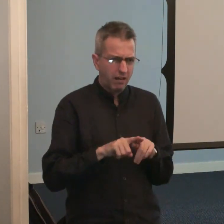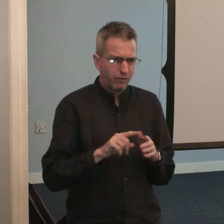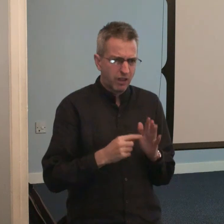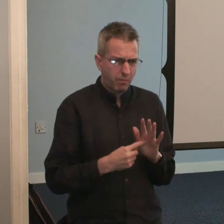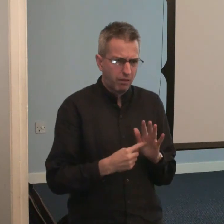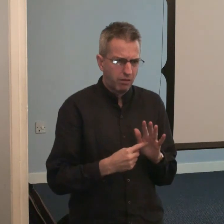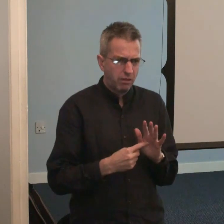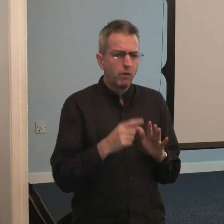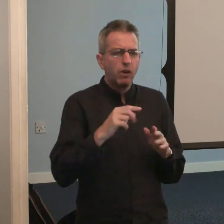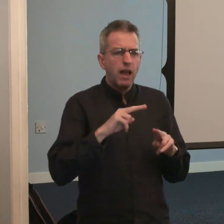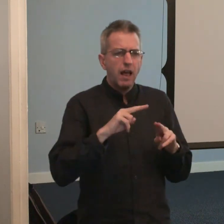Like in America, the FDA?